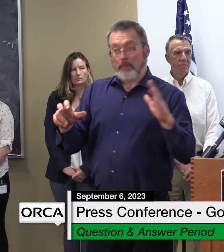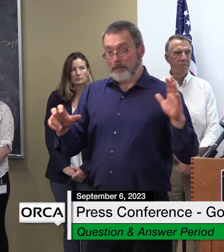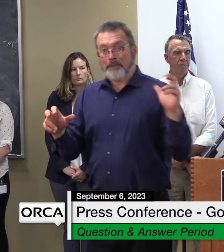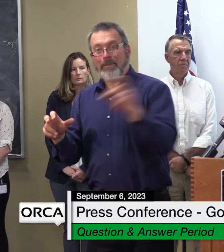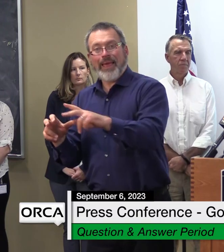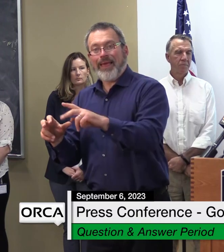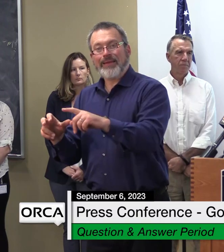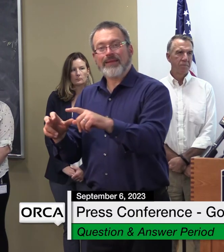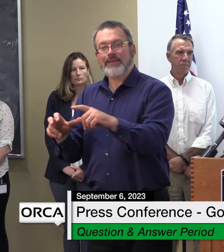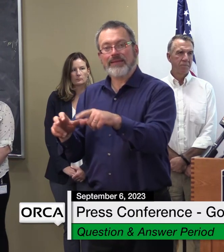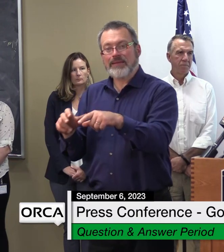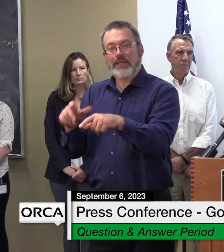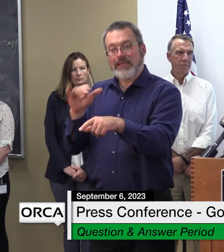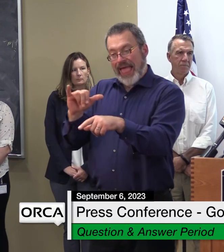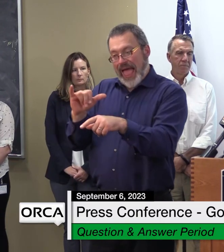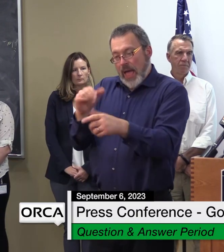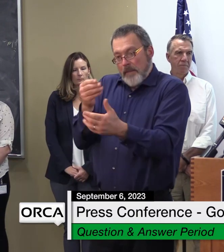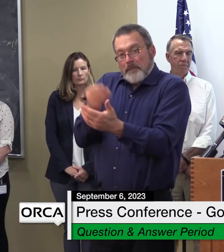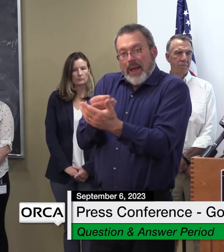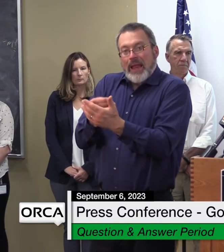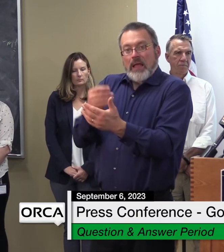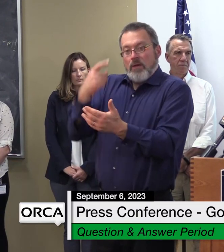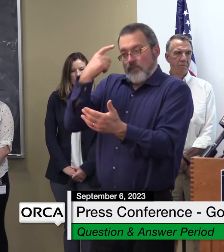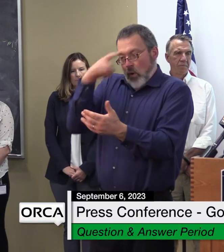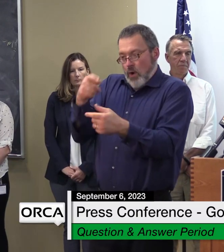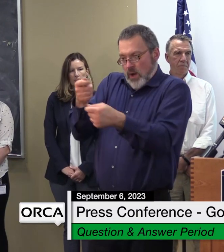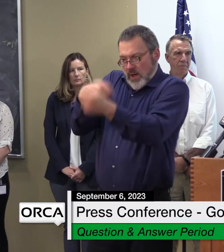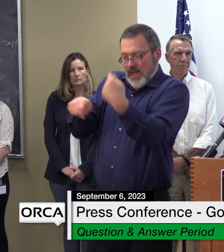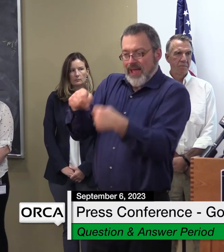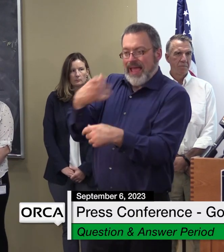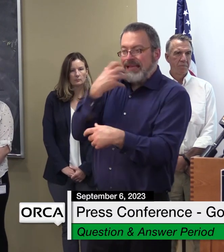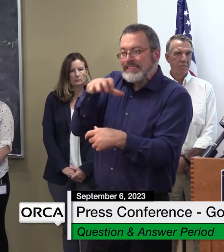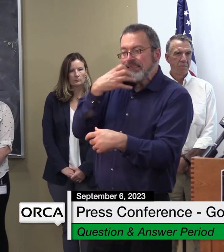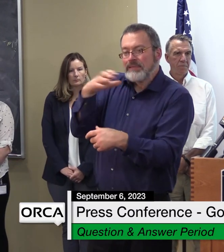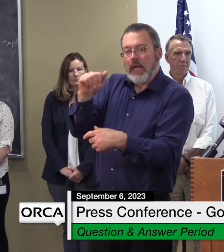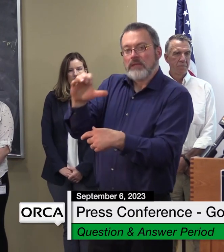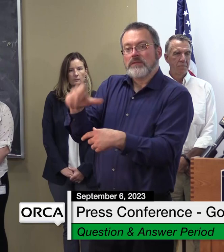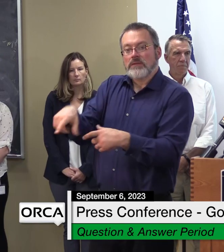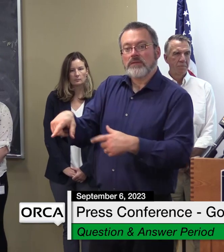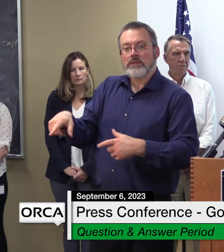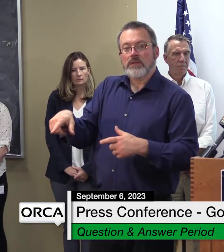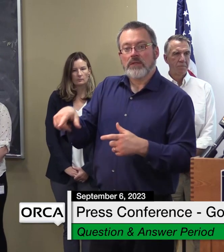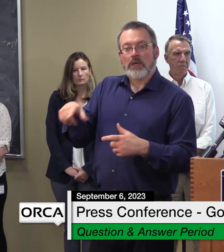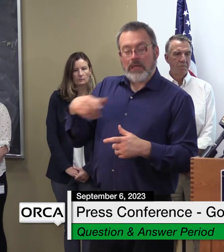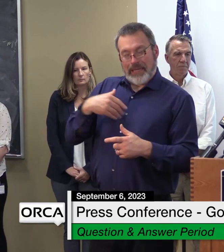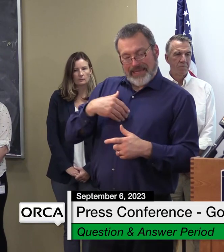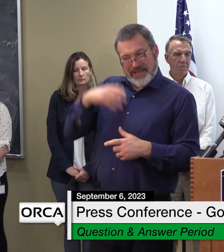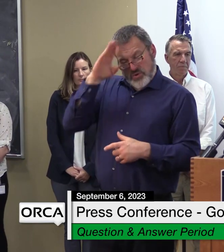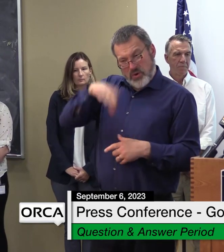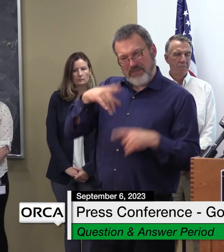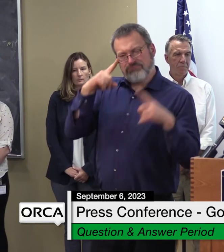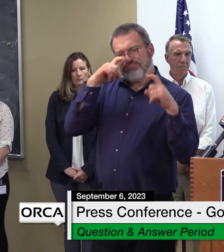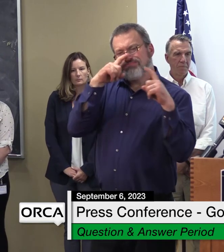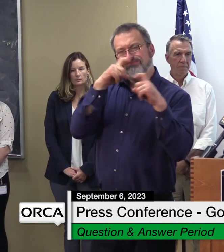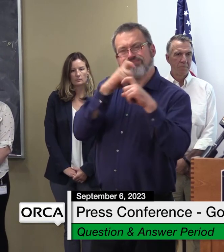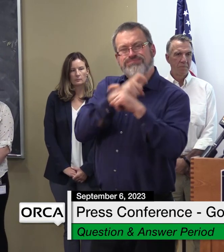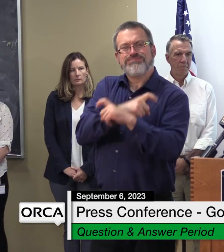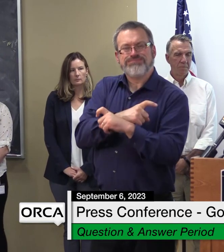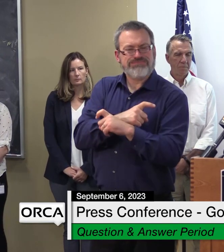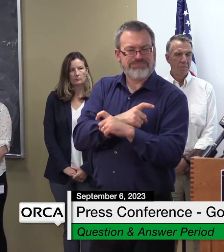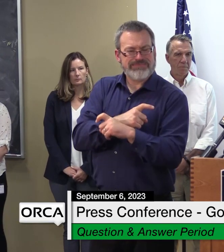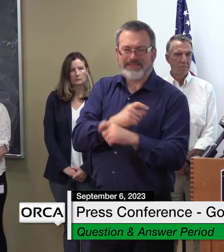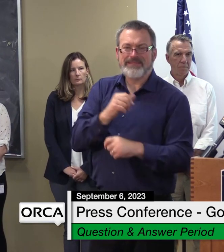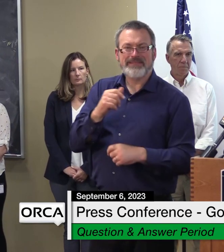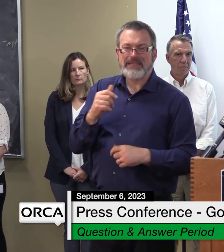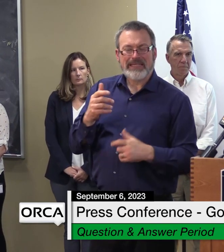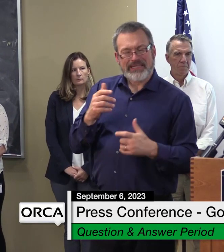funds for the HVAC system. I wish it was an easy answer, but it's a challenge we continue to